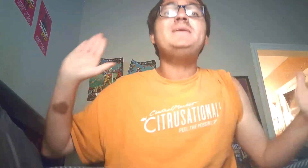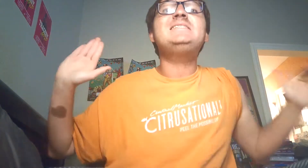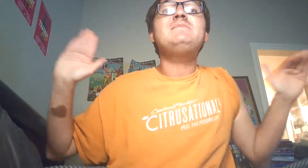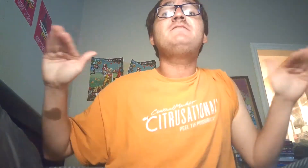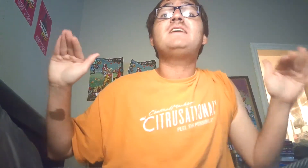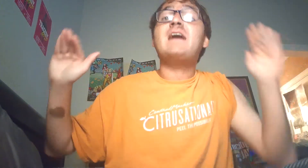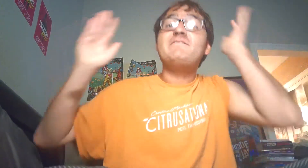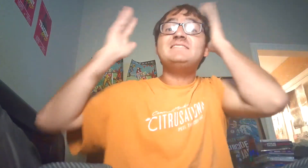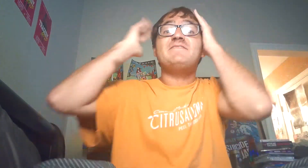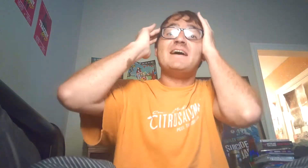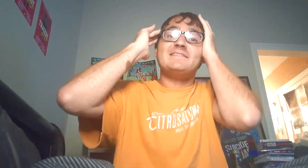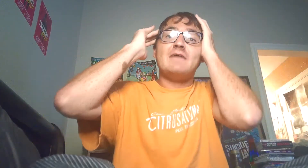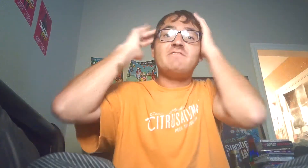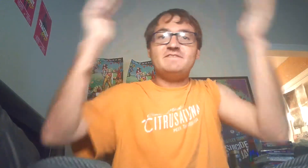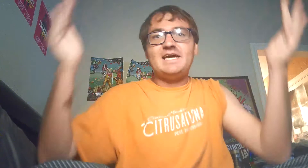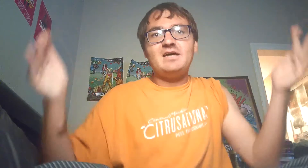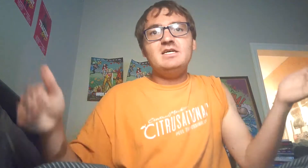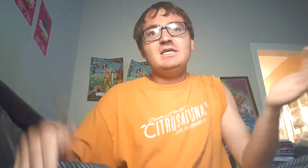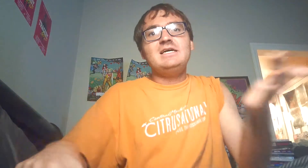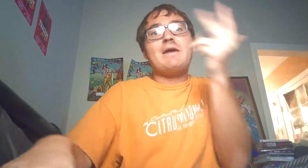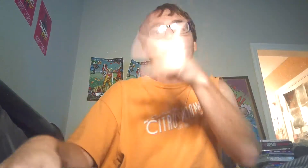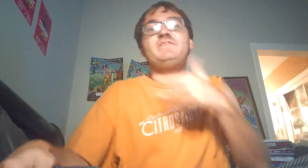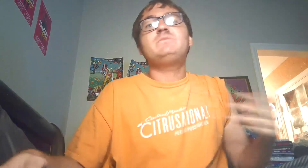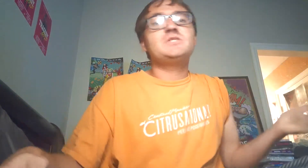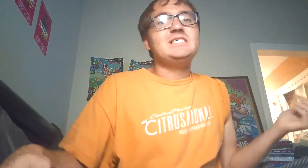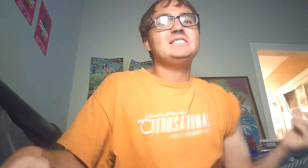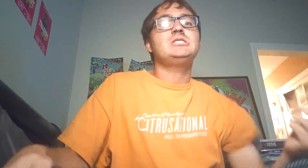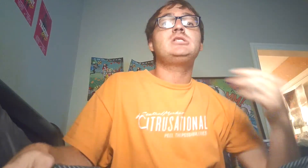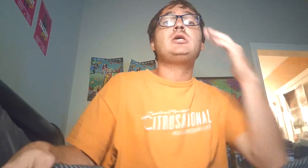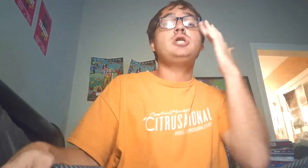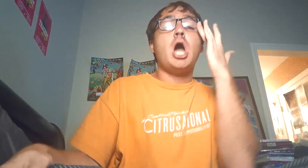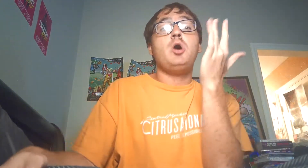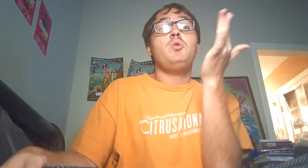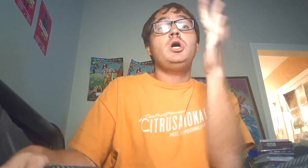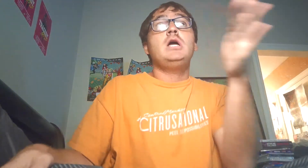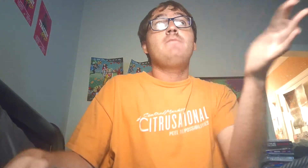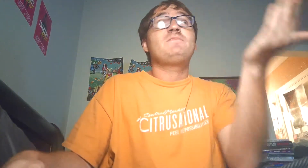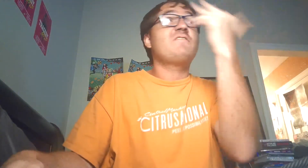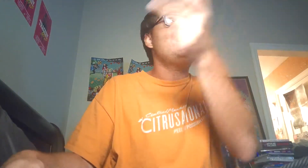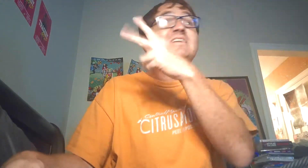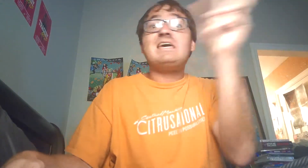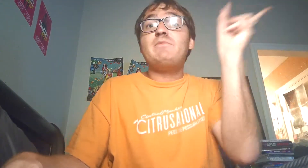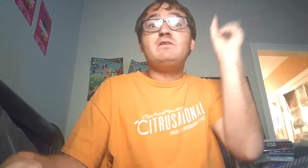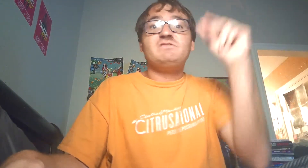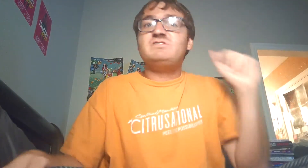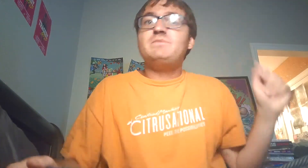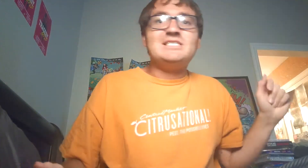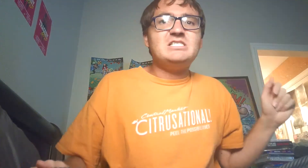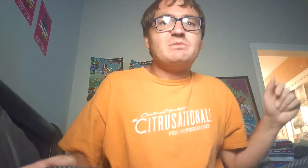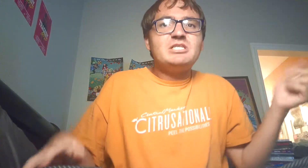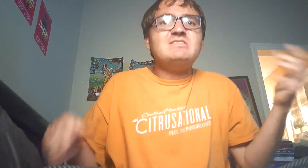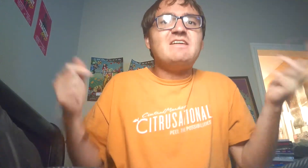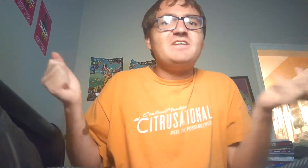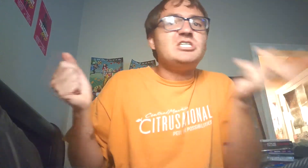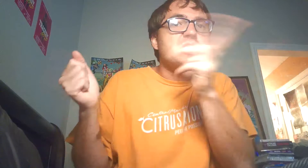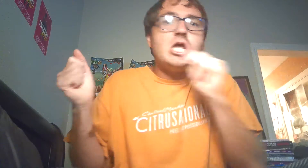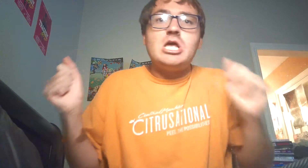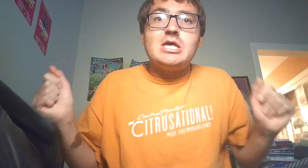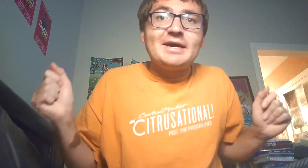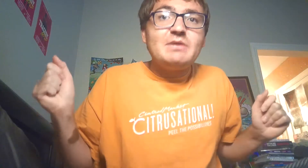me the fuck off is the fact that Riverdale got renewed for 2 more seasons. Like, yo, Riverdale can get renewed for 2 more seasons. I'm pretty sure Netflix, y'all can renew